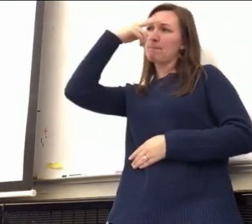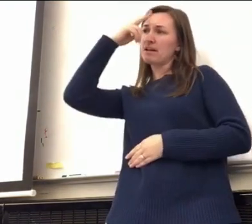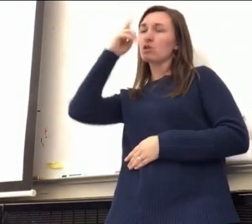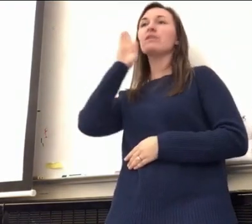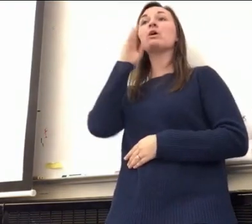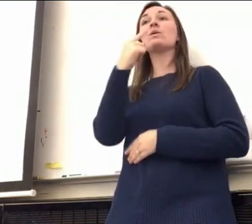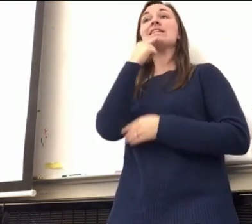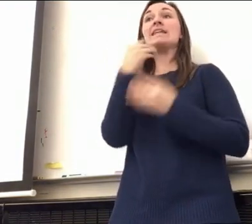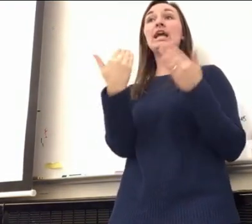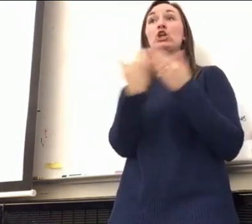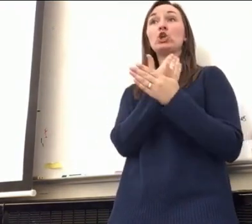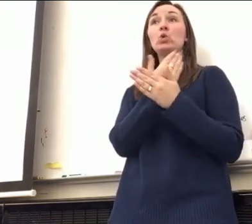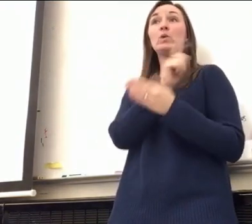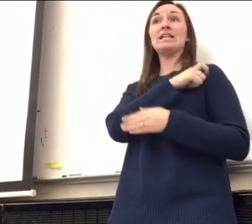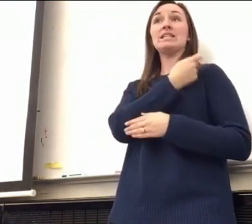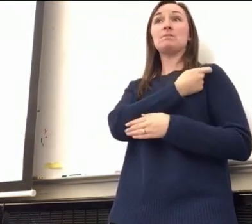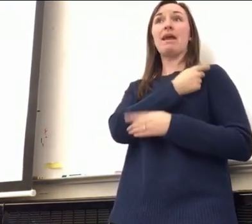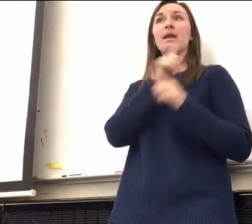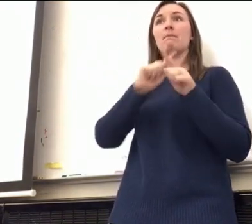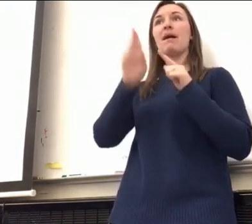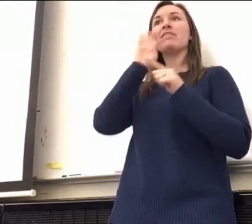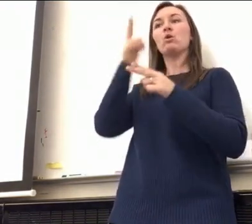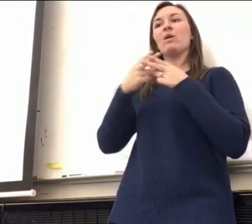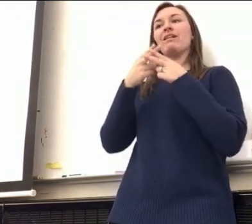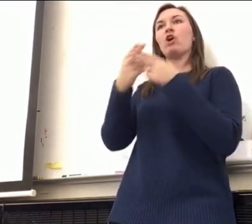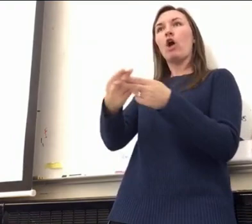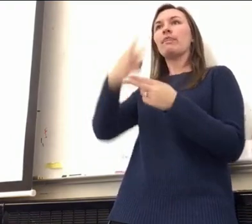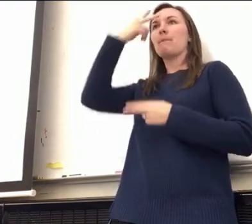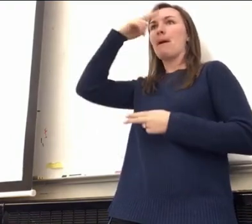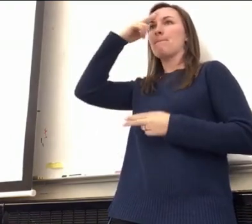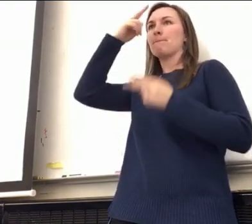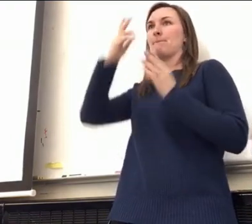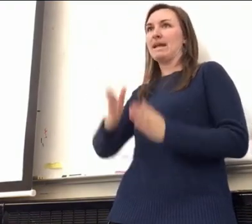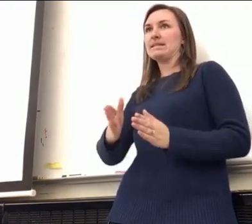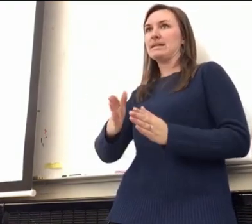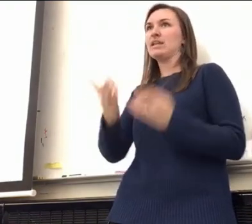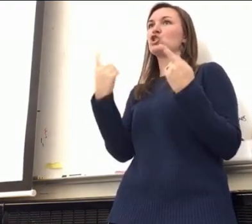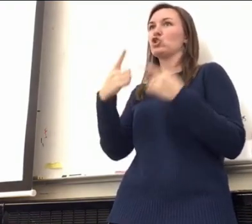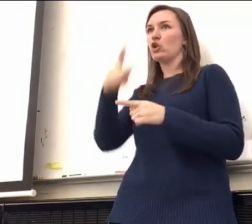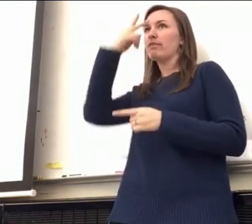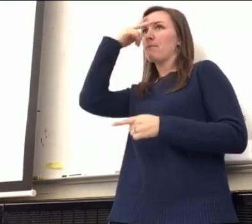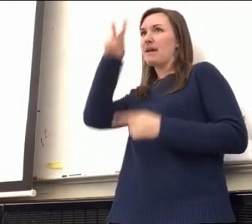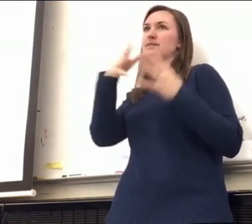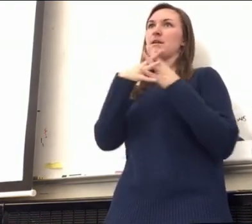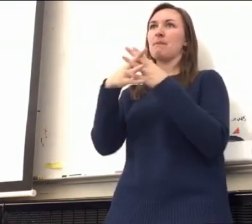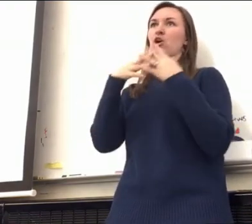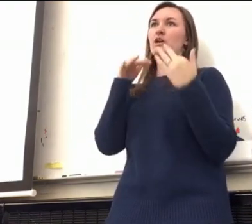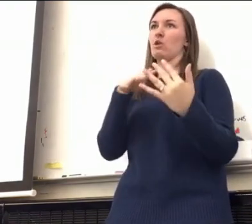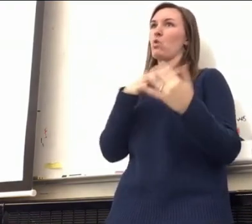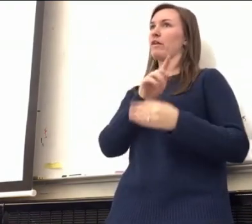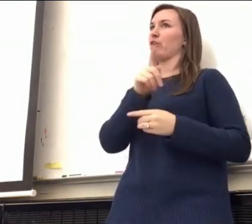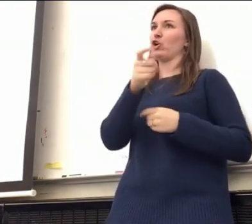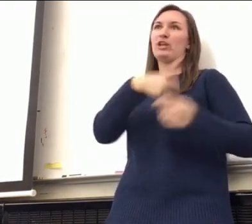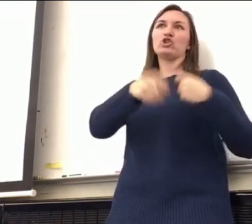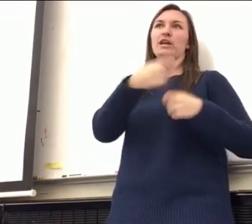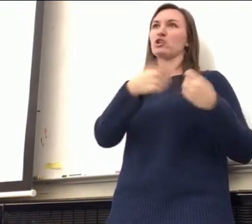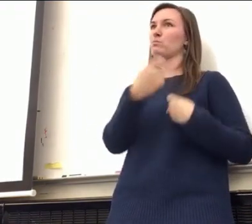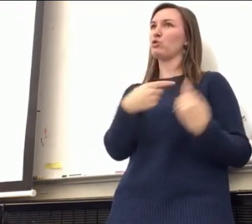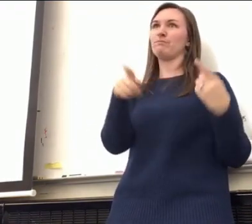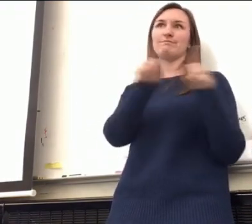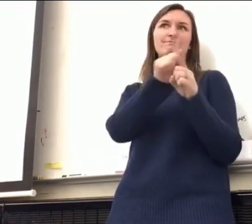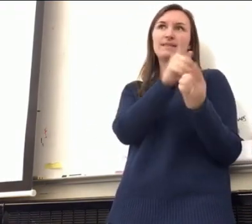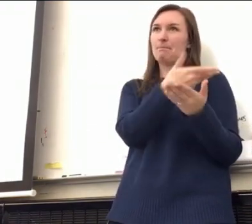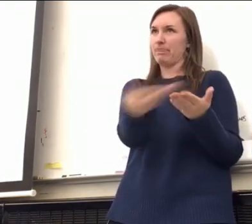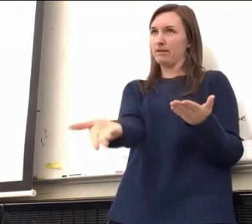but they will refer to them as Mexicans in the Mexican-American War. Interchangeable. Okay? Now, they're going to hide out at the Alamo,